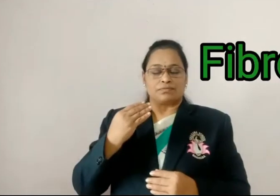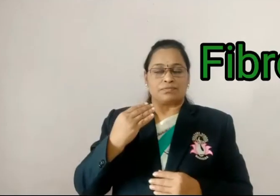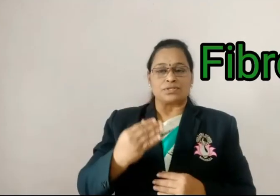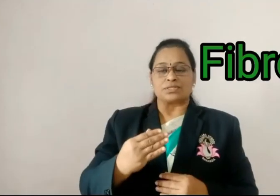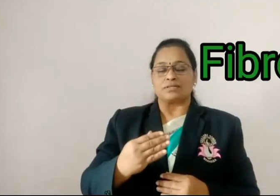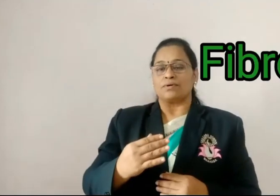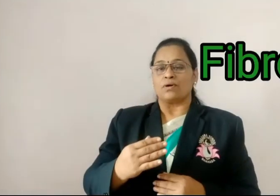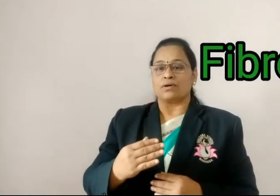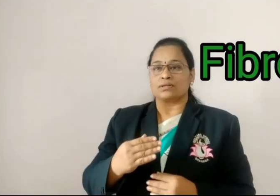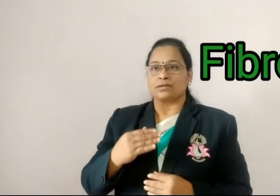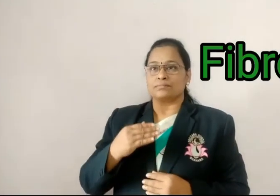foodstuff or the